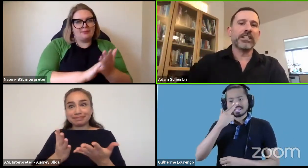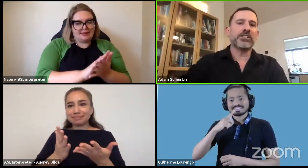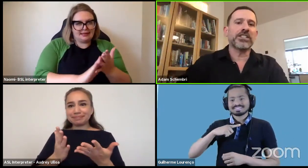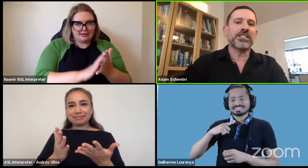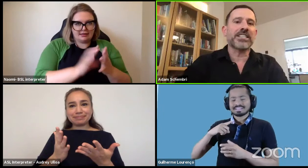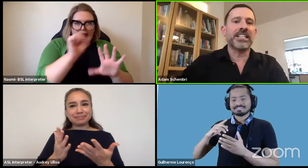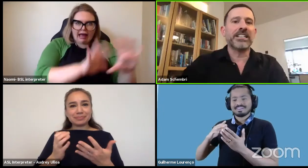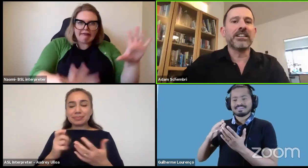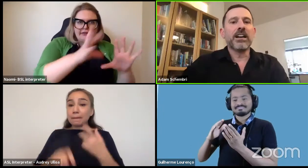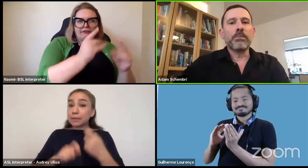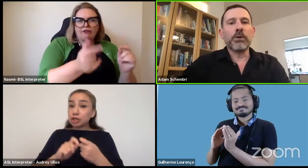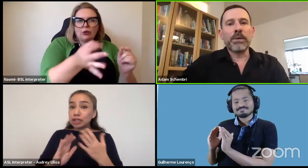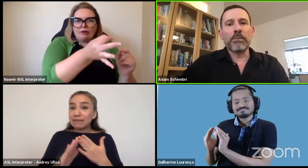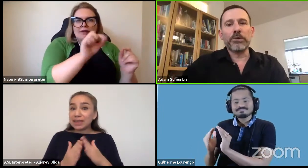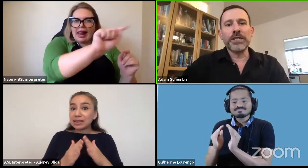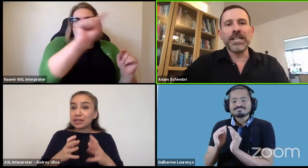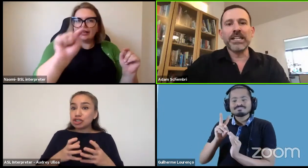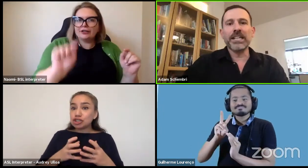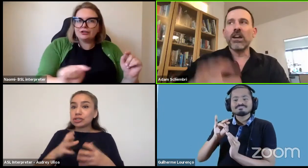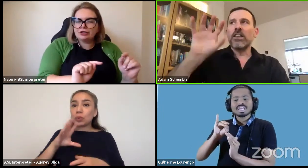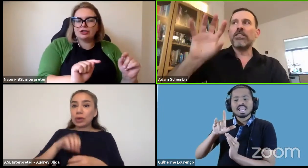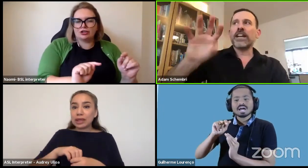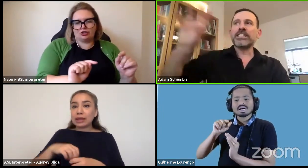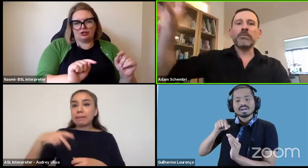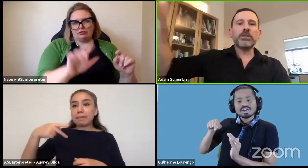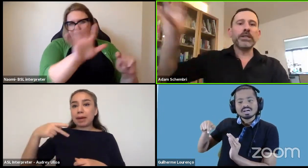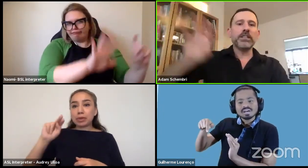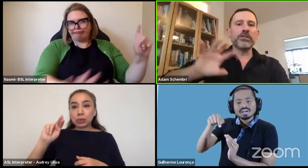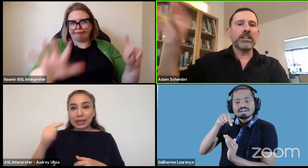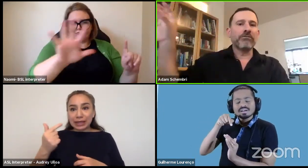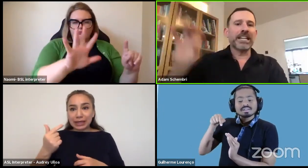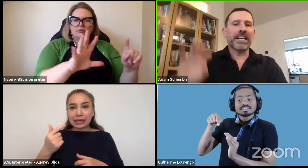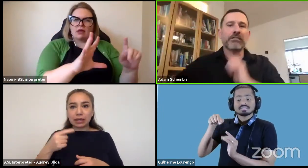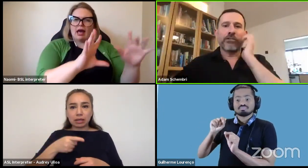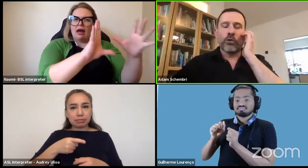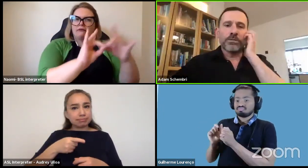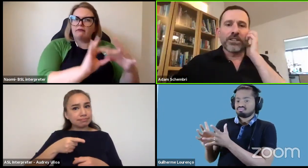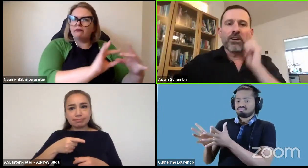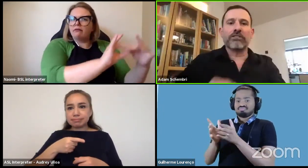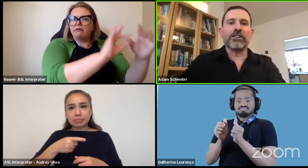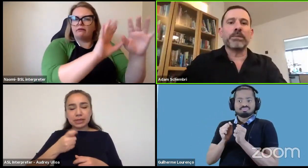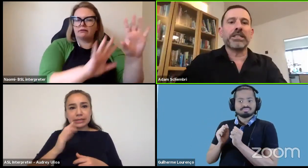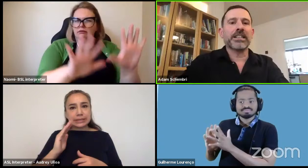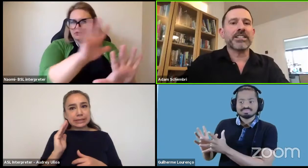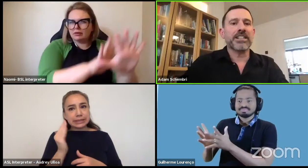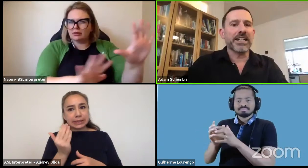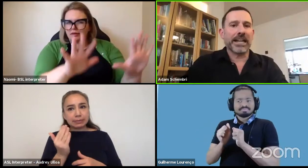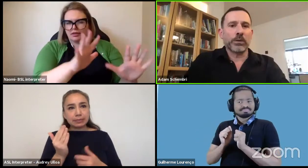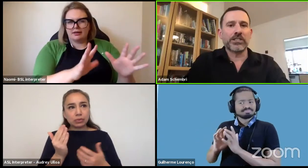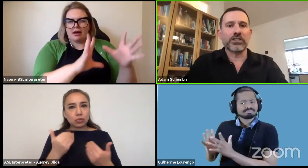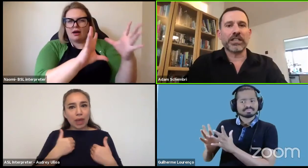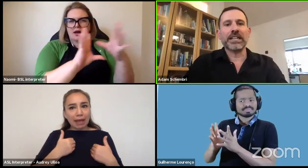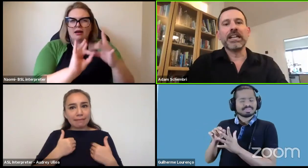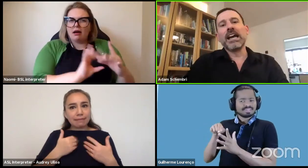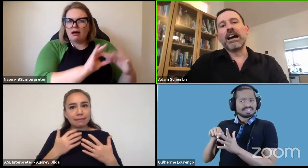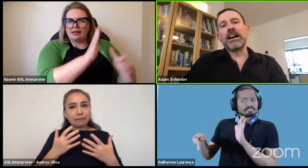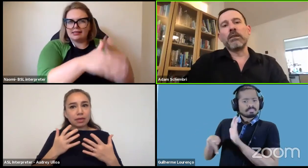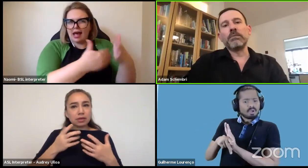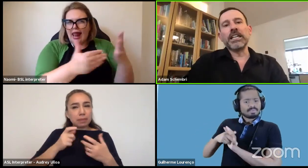certain villages in Papua New Guinea that seem to be using related forms of a particular sign language,